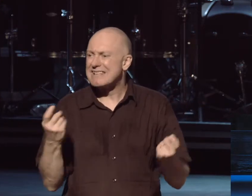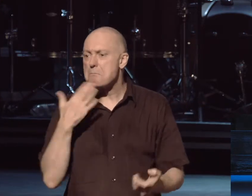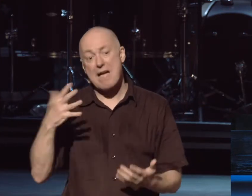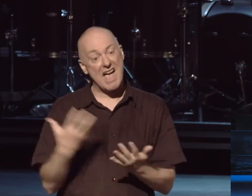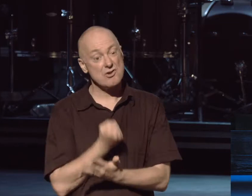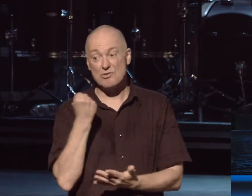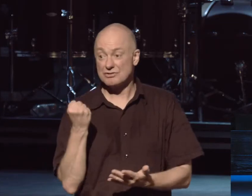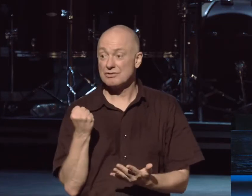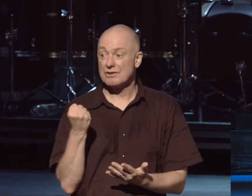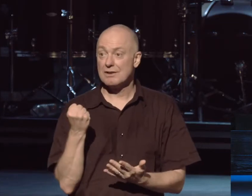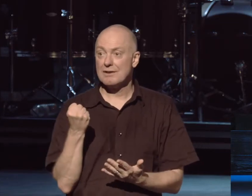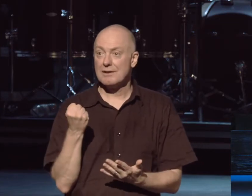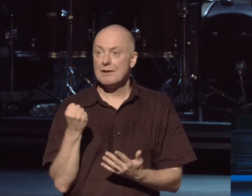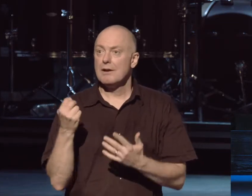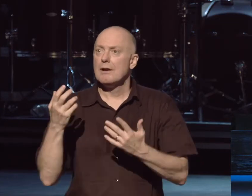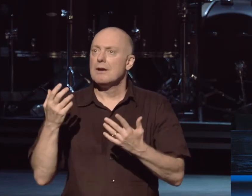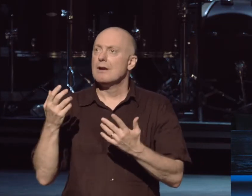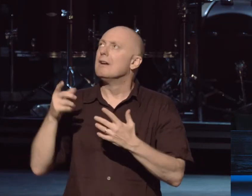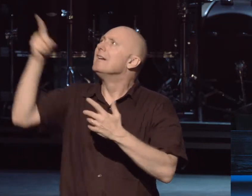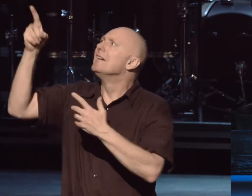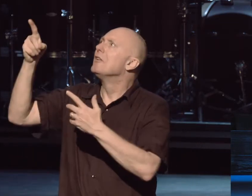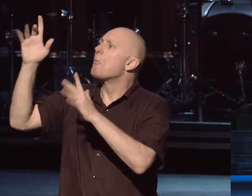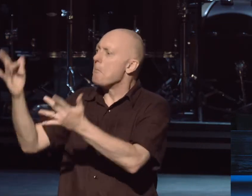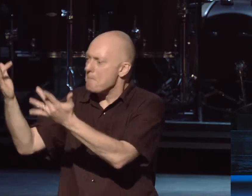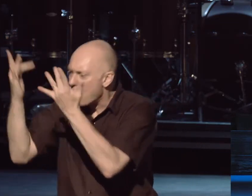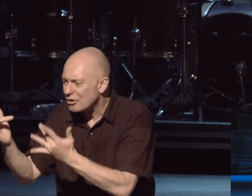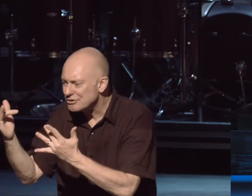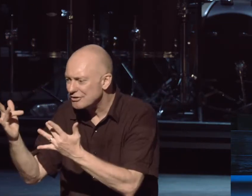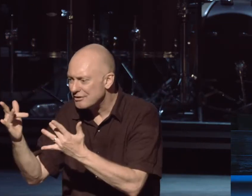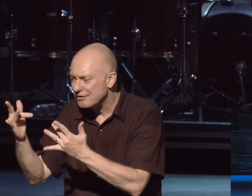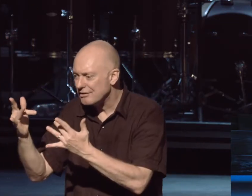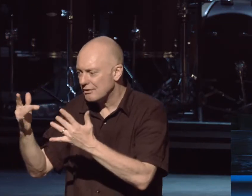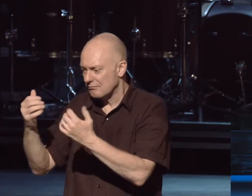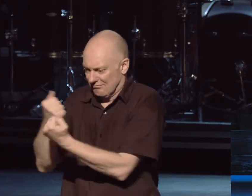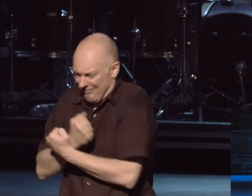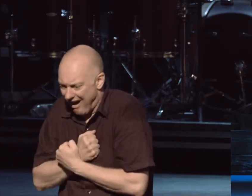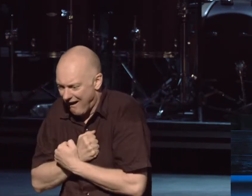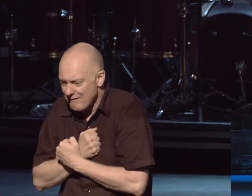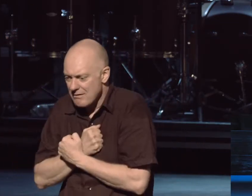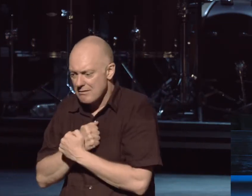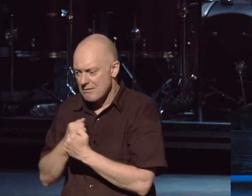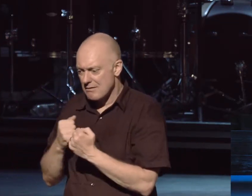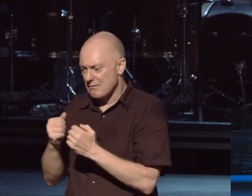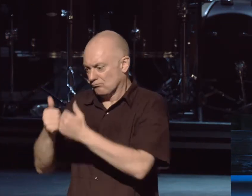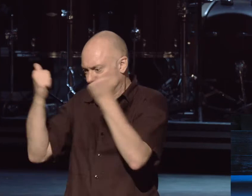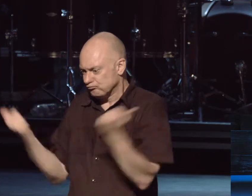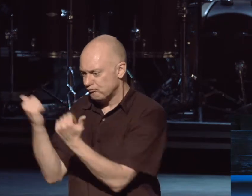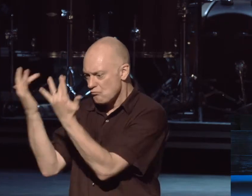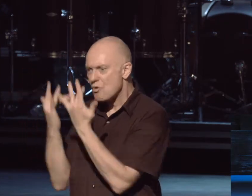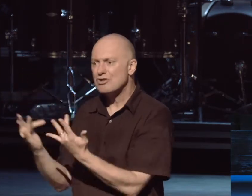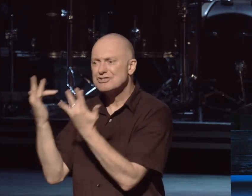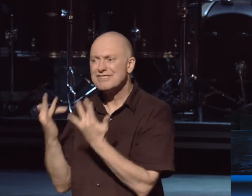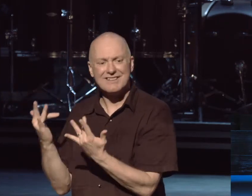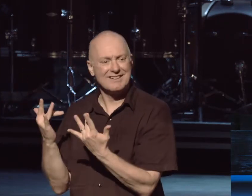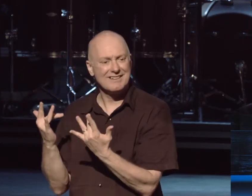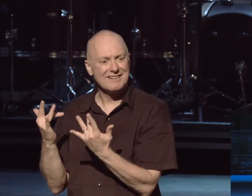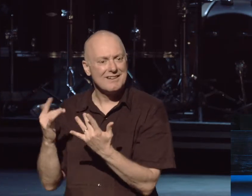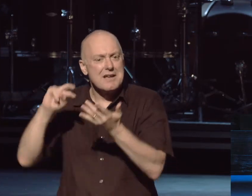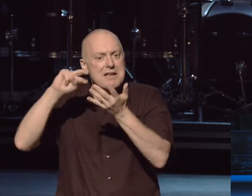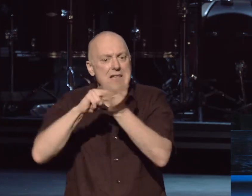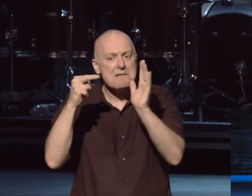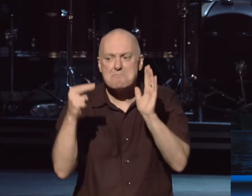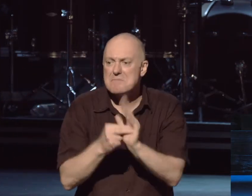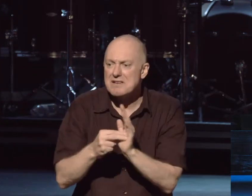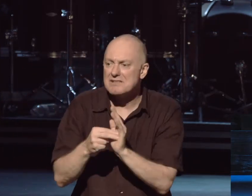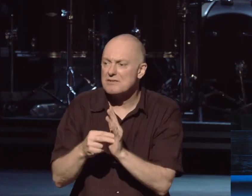met with the good news, mercy, steadfast love, and abundant mercy. The mercy of God is his